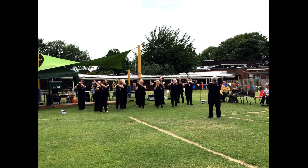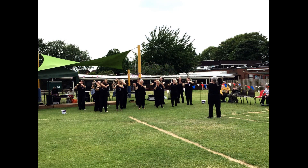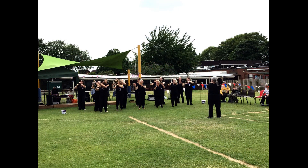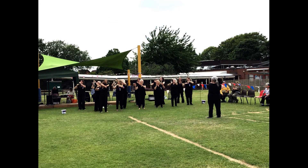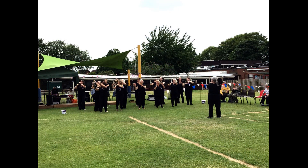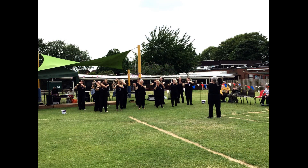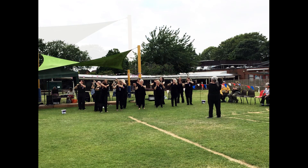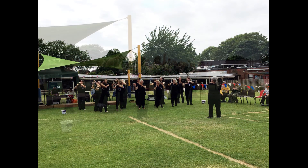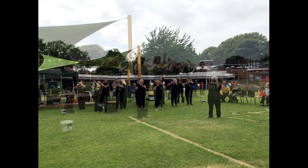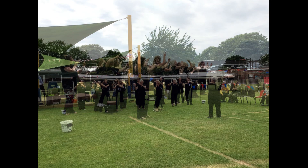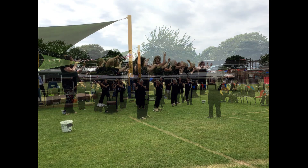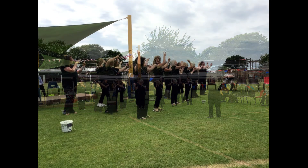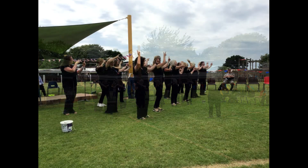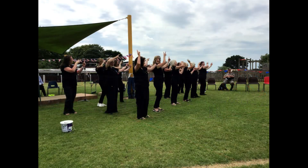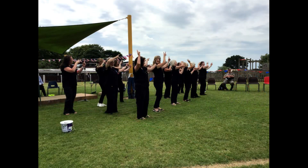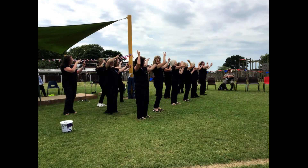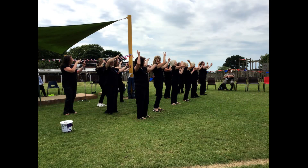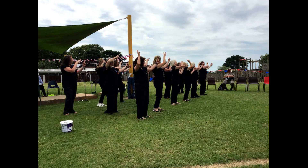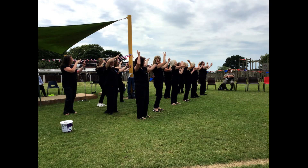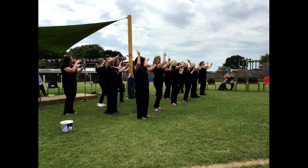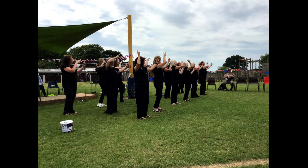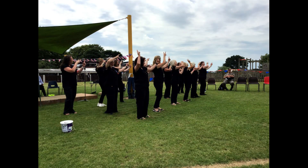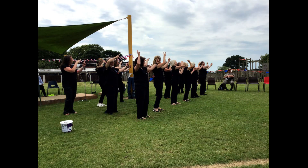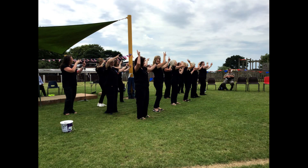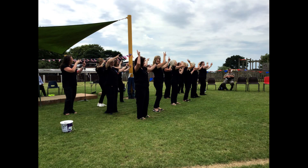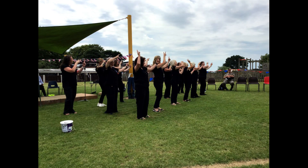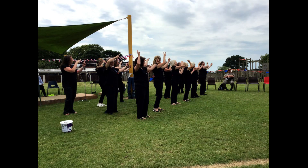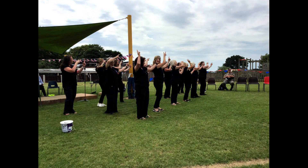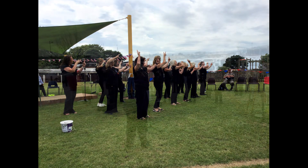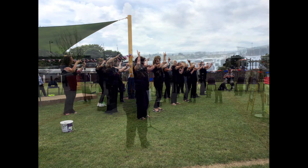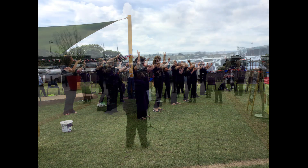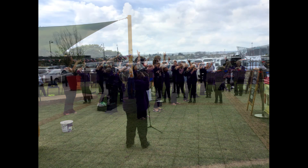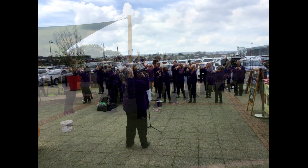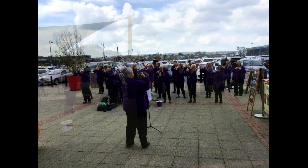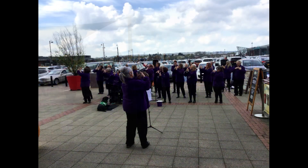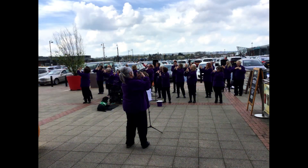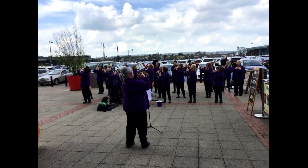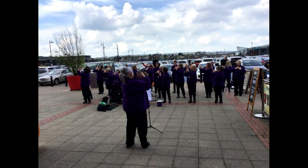fighter, but I see it in you, so we gon' walk it out.